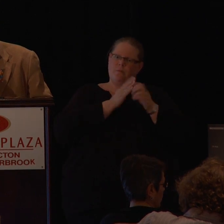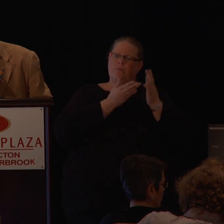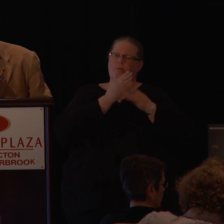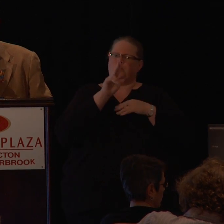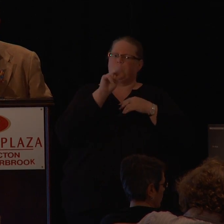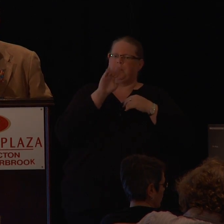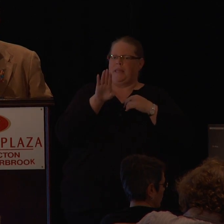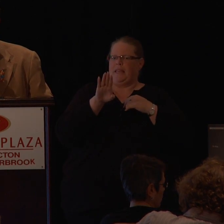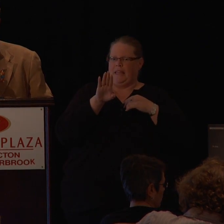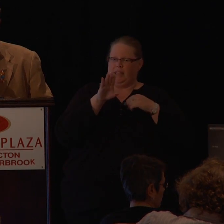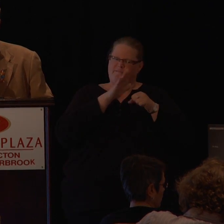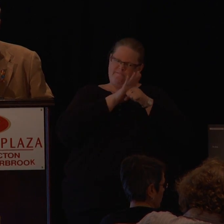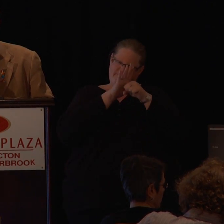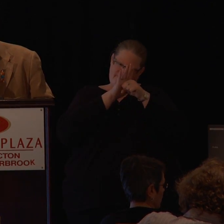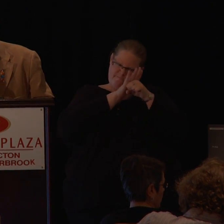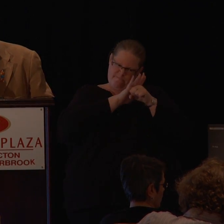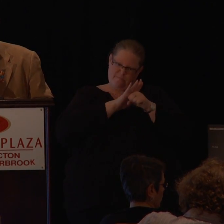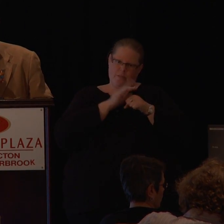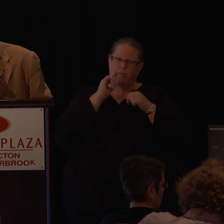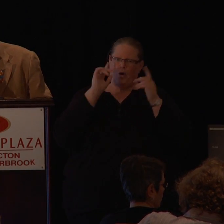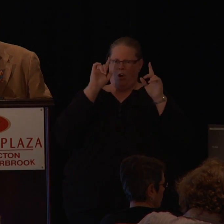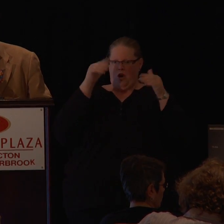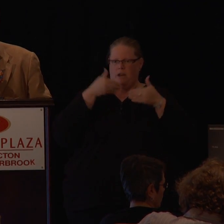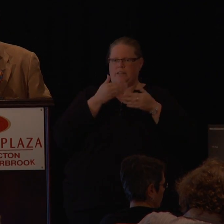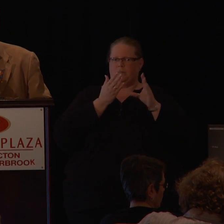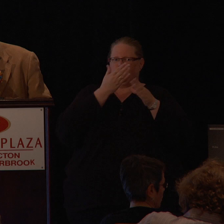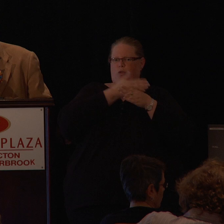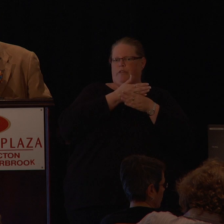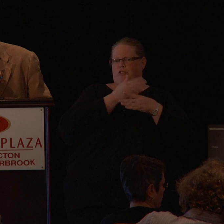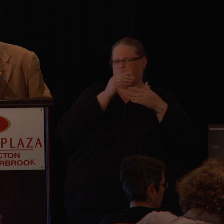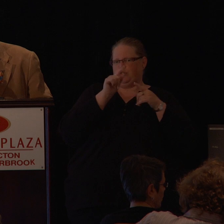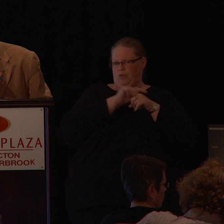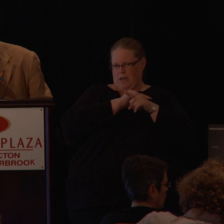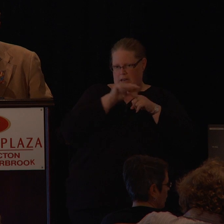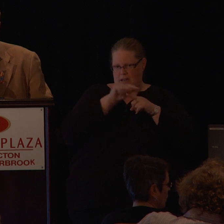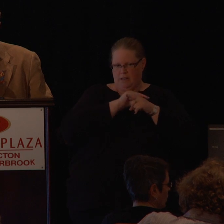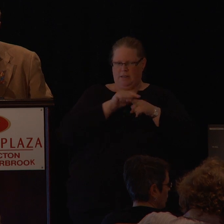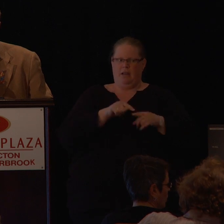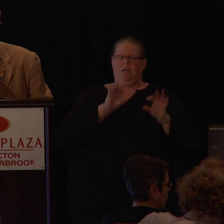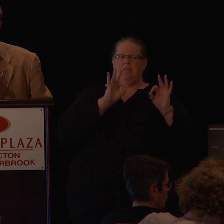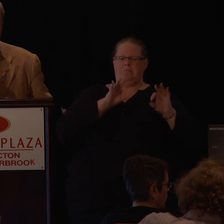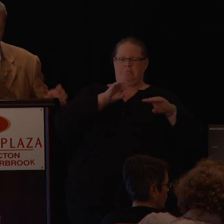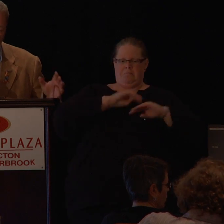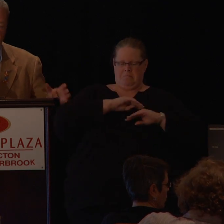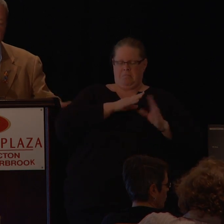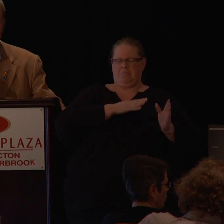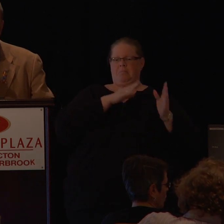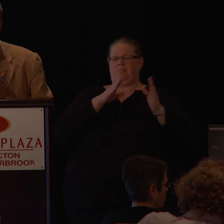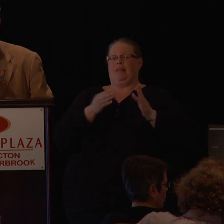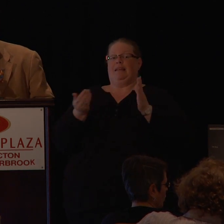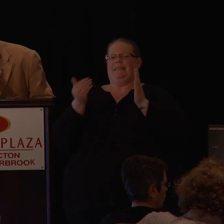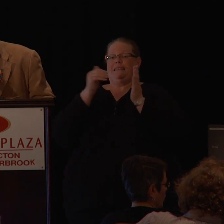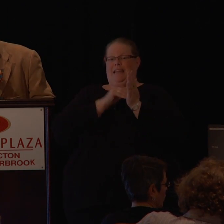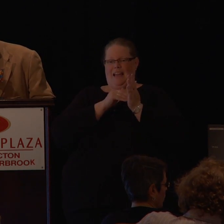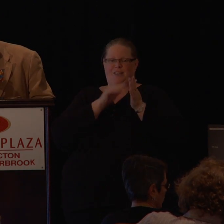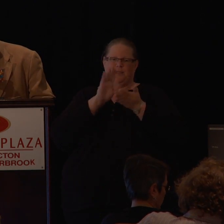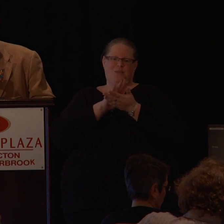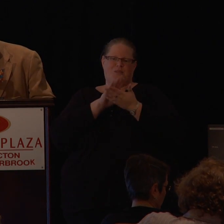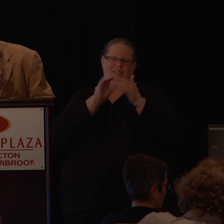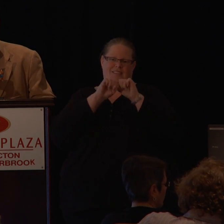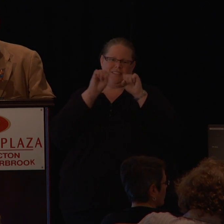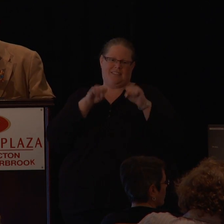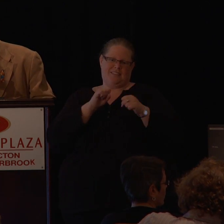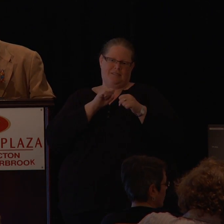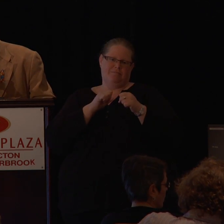in autism intervention training. We then advocated subsequently for the same process to take place in our school